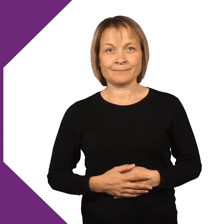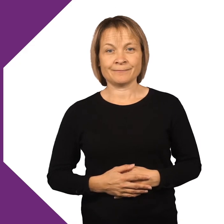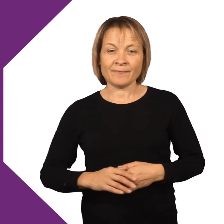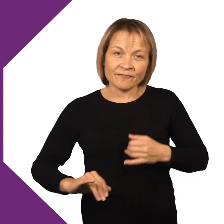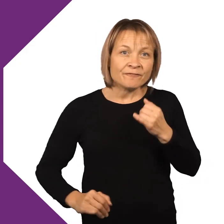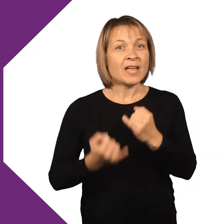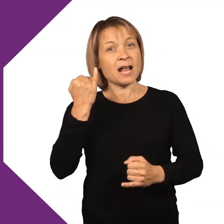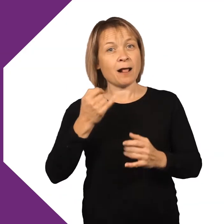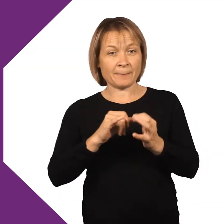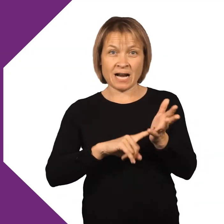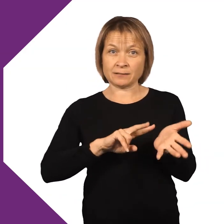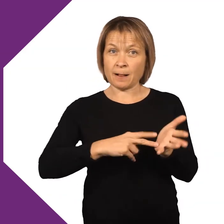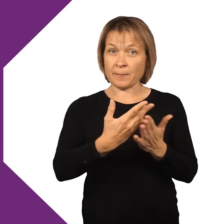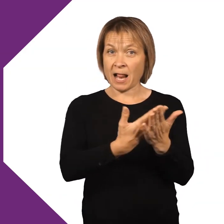Final BSL Plan